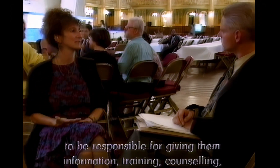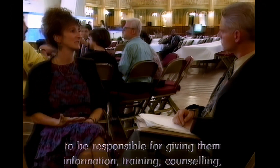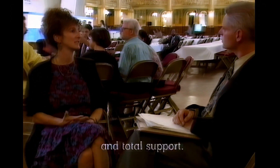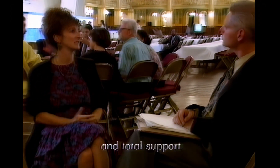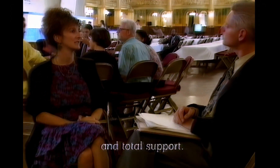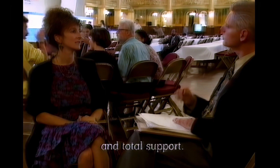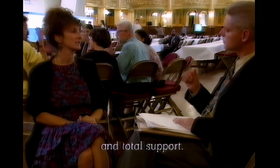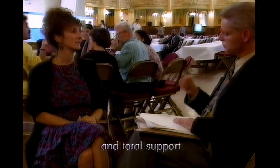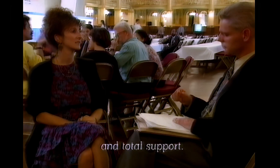total support.